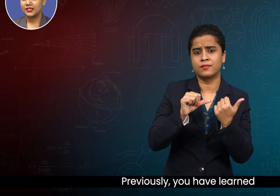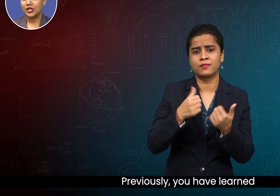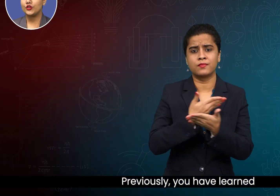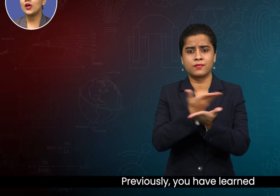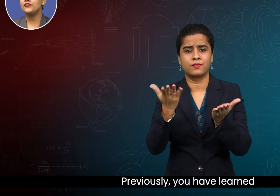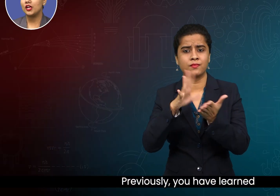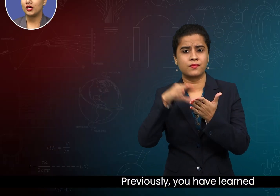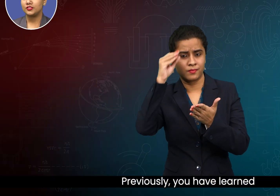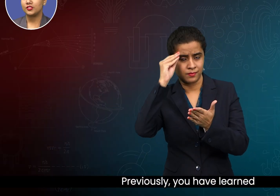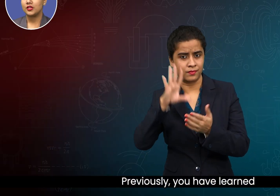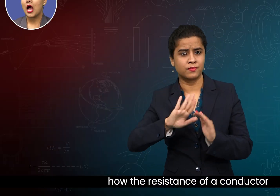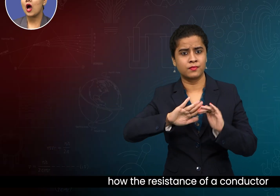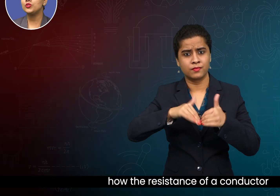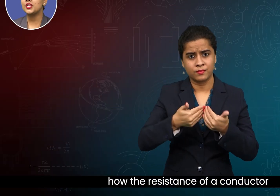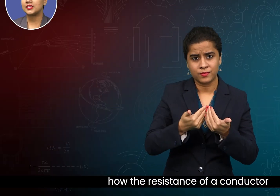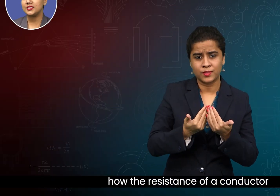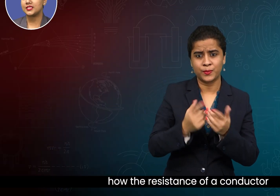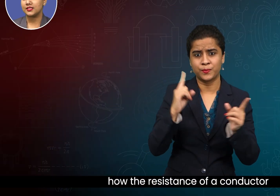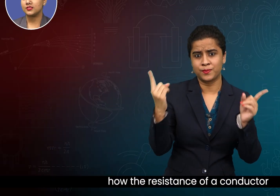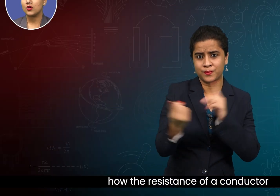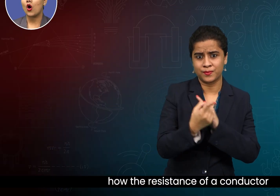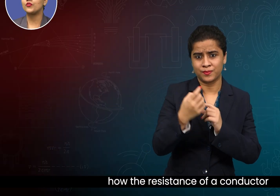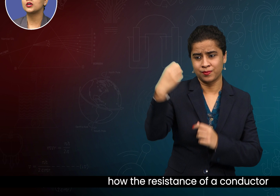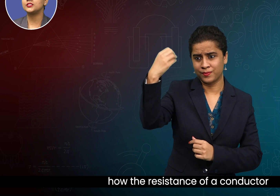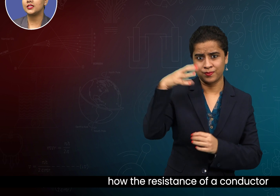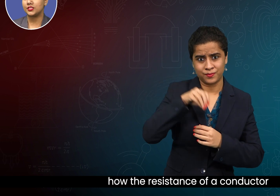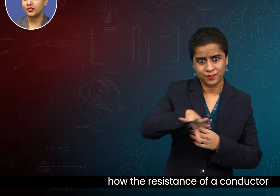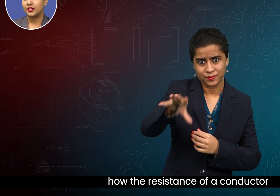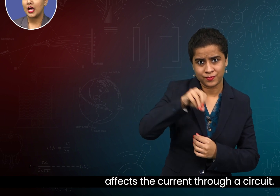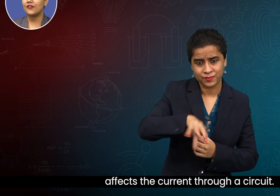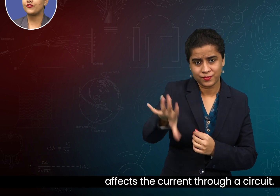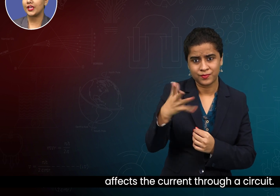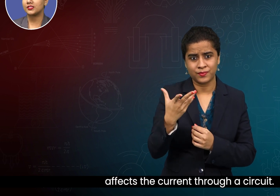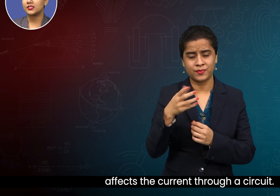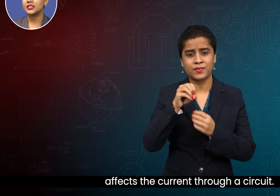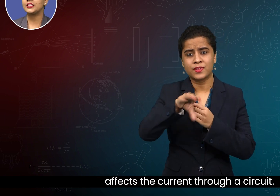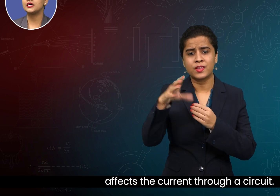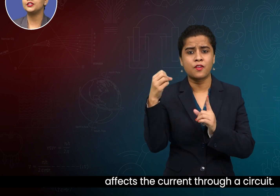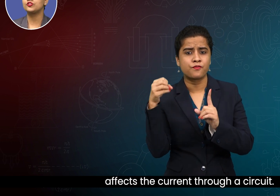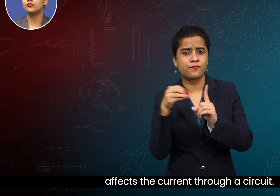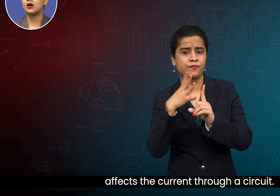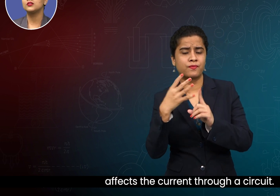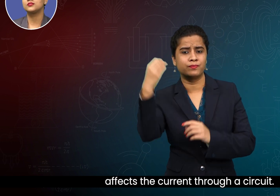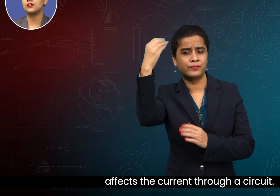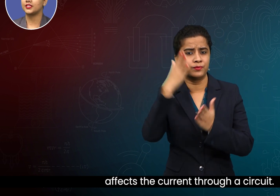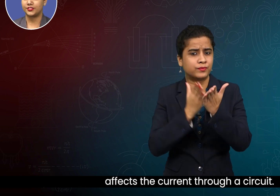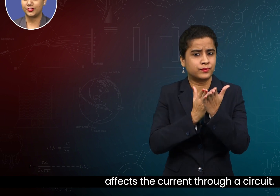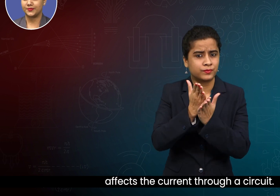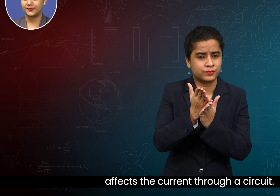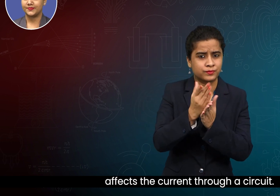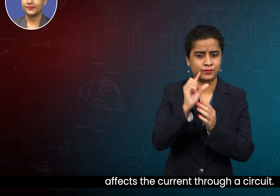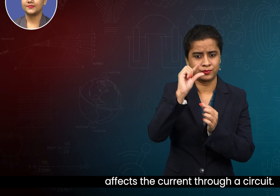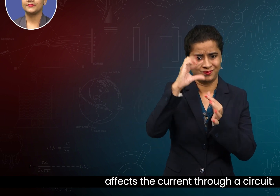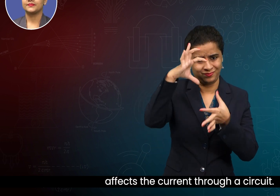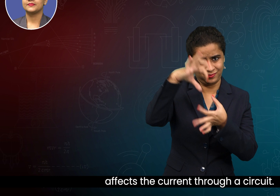Previously, you have learned how the resistance of a conductor affects the current through a circuit.